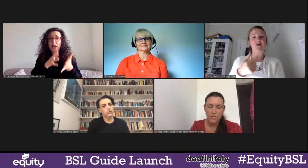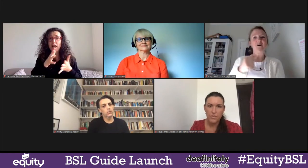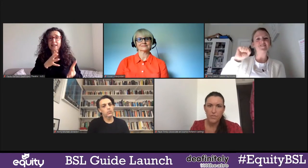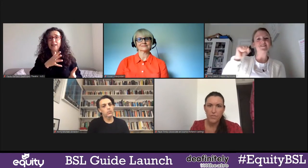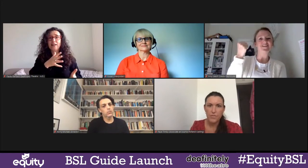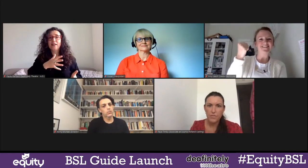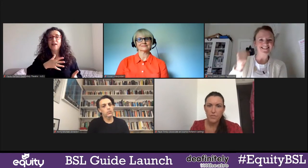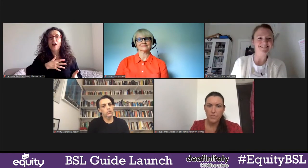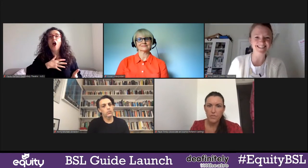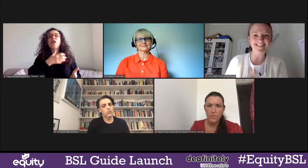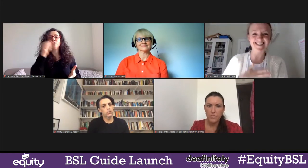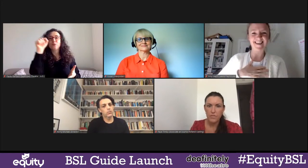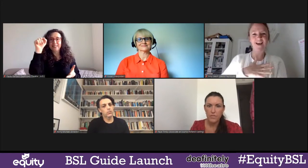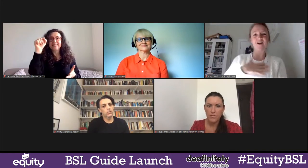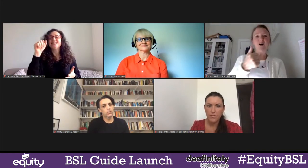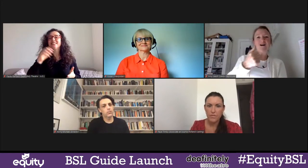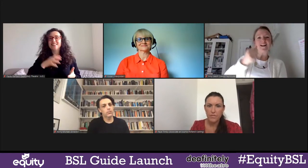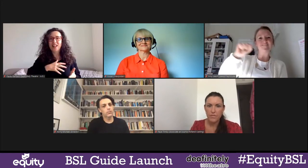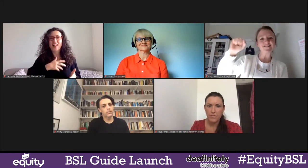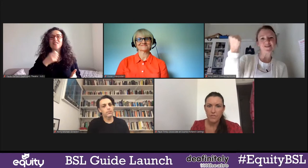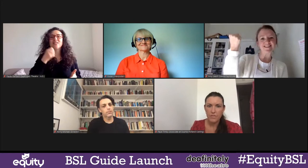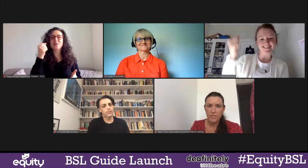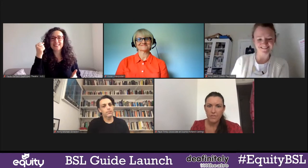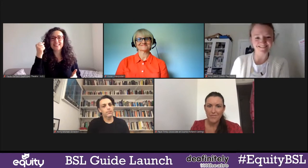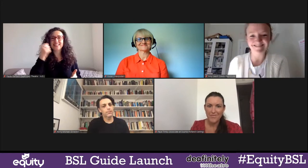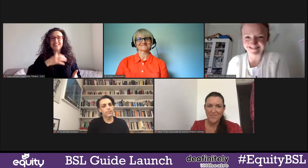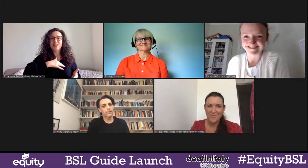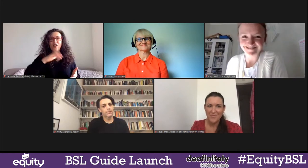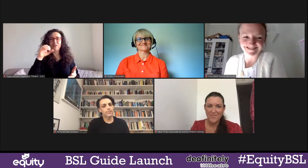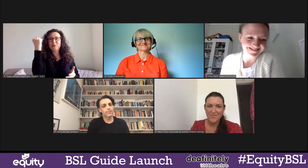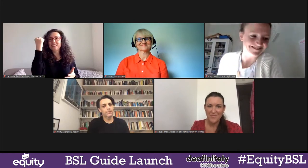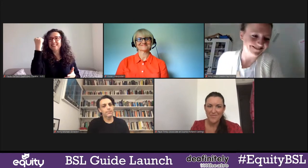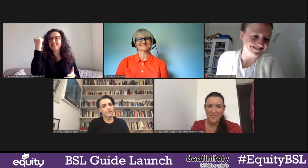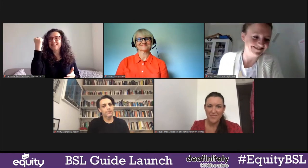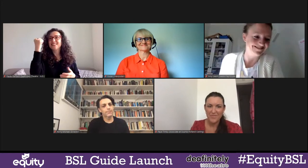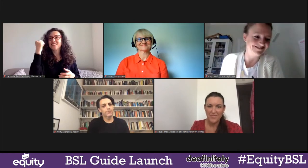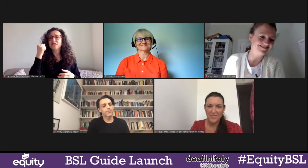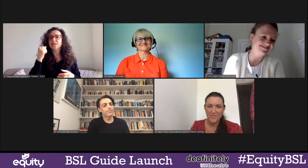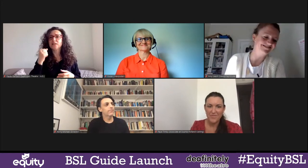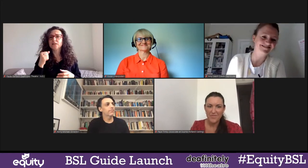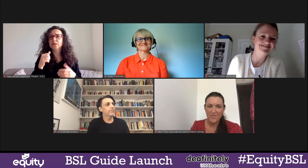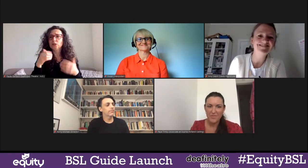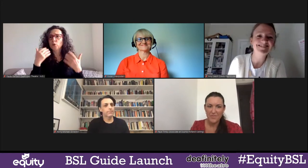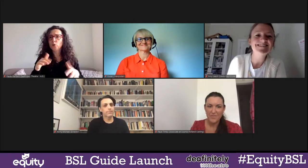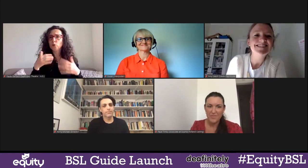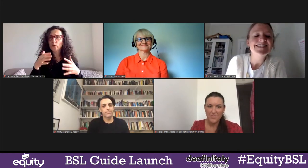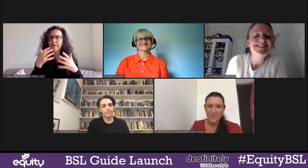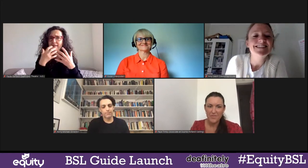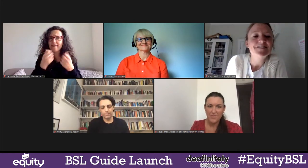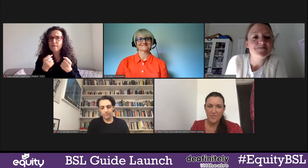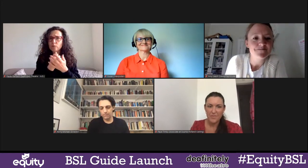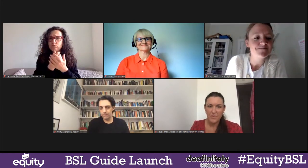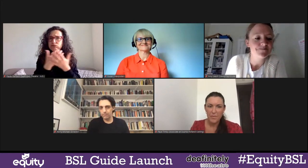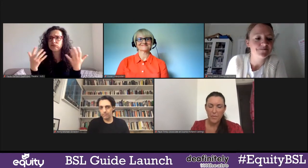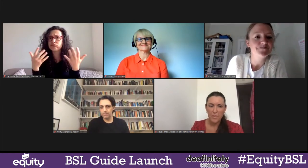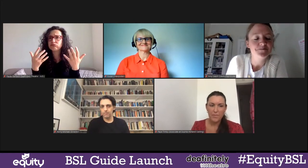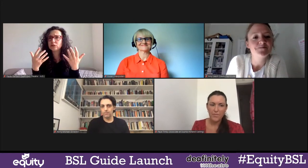Did I get the sign right for that? Excellent. That's great. Thank you. Oliver Twist. Wonderful. Which had